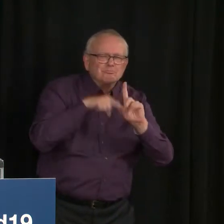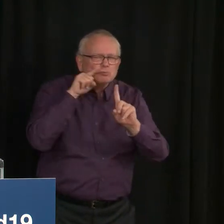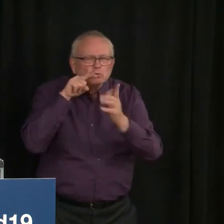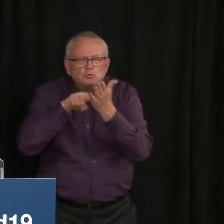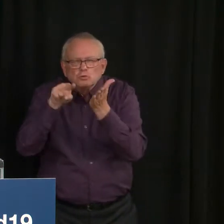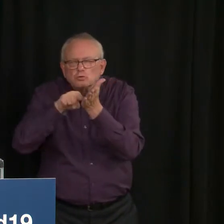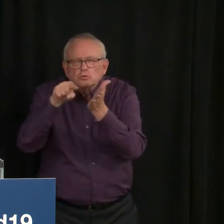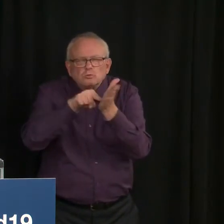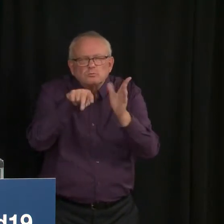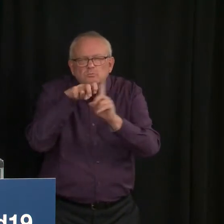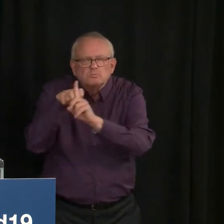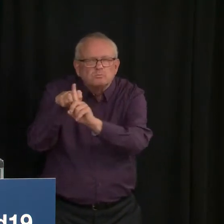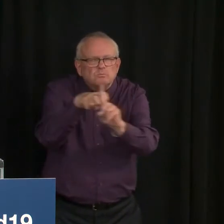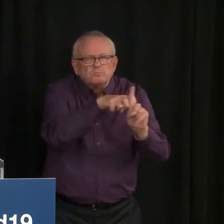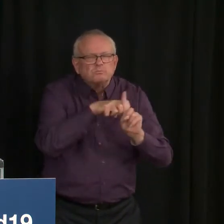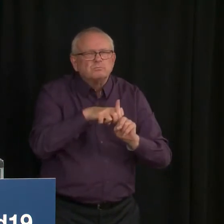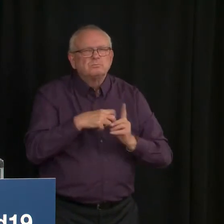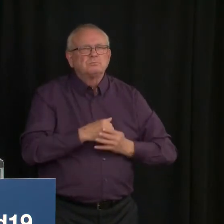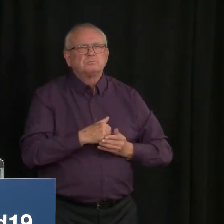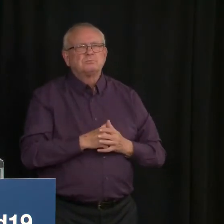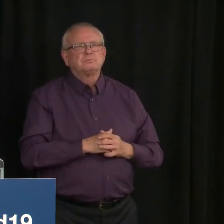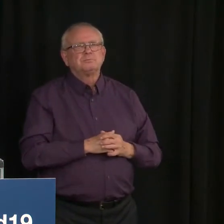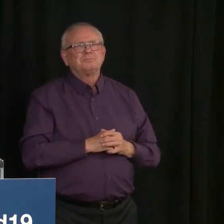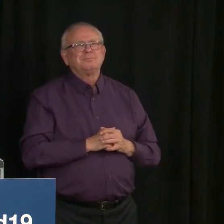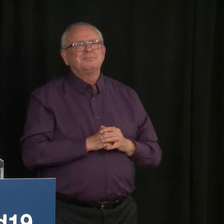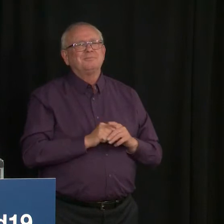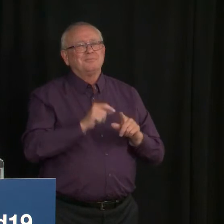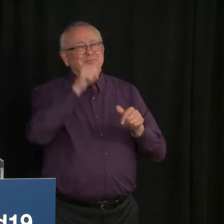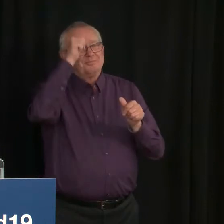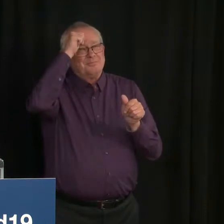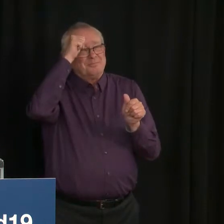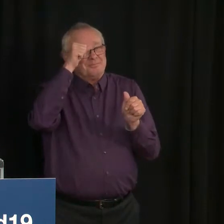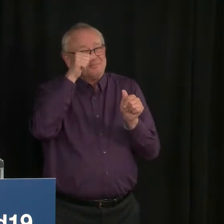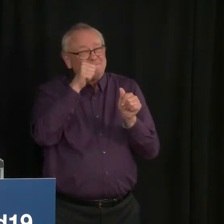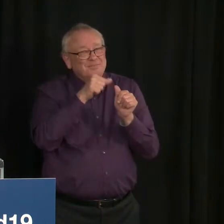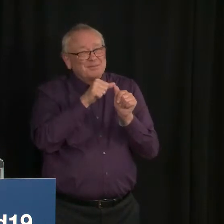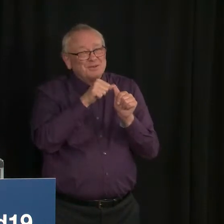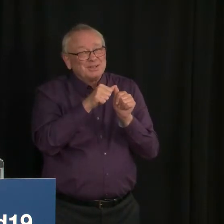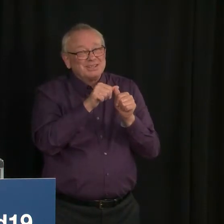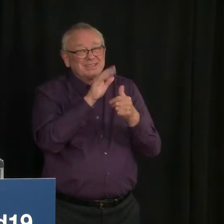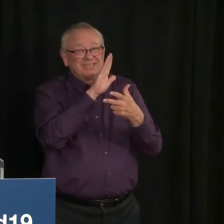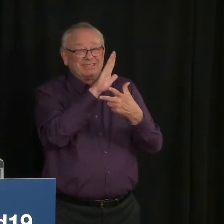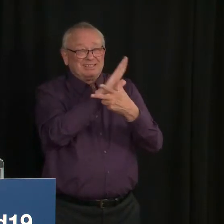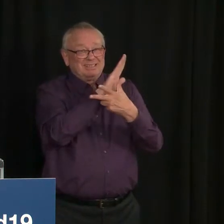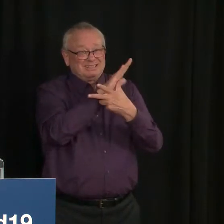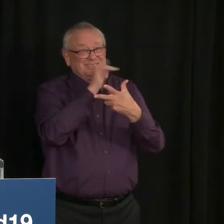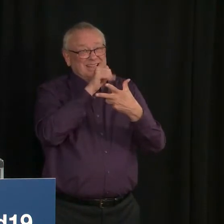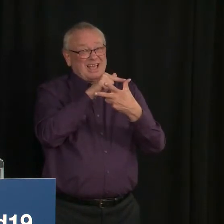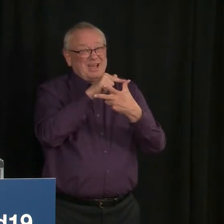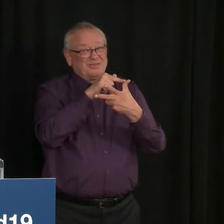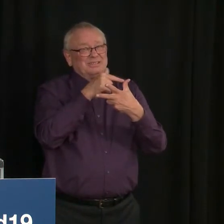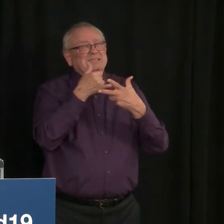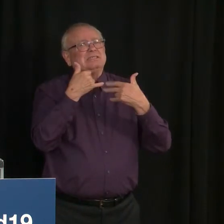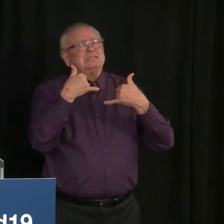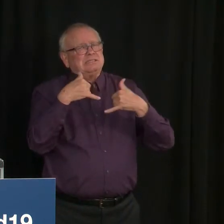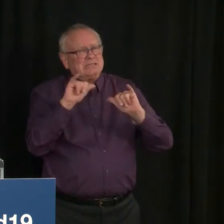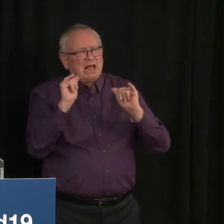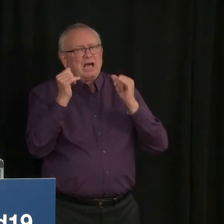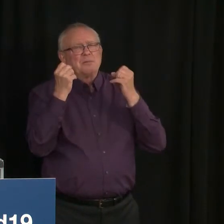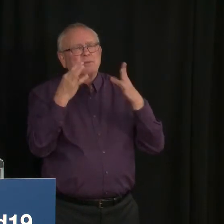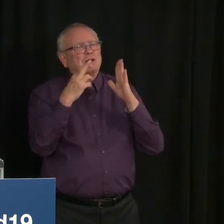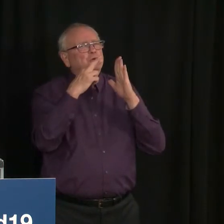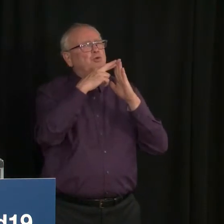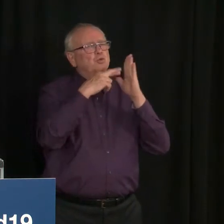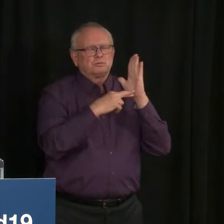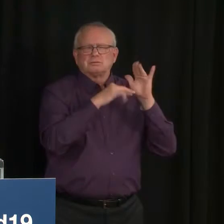public health measures that are currently in place. And as we move into stage 2 later this week, it's so important for people to remember that the